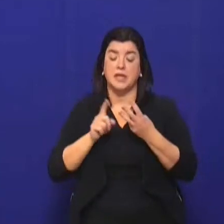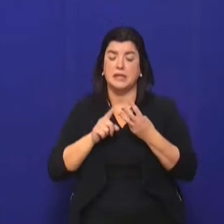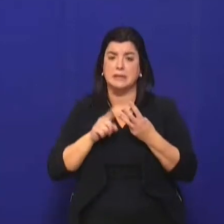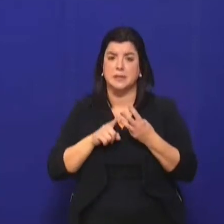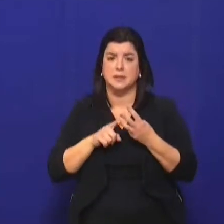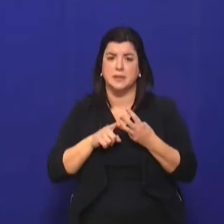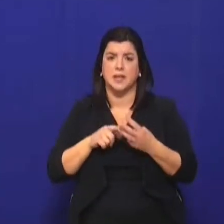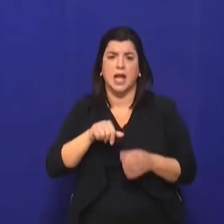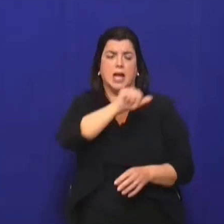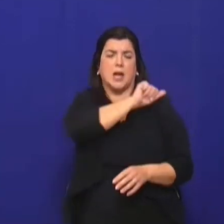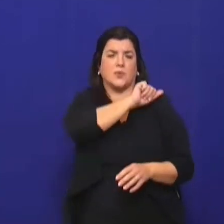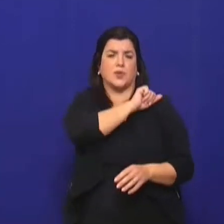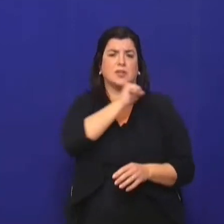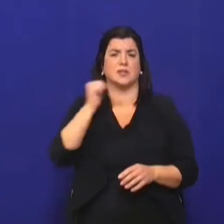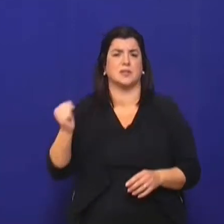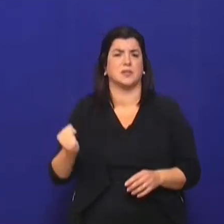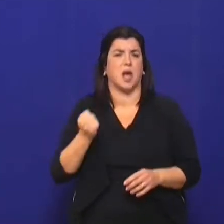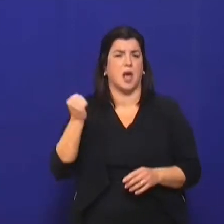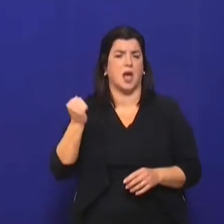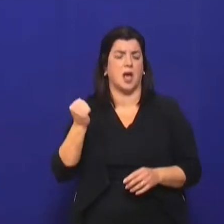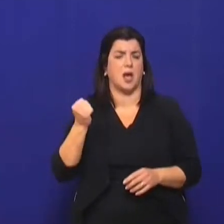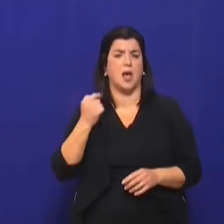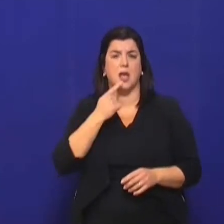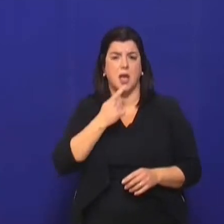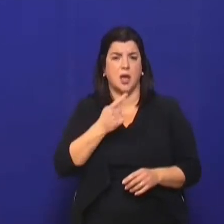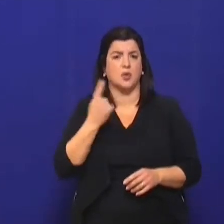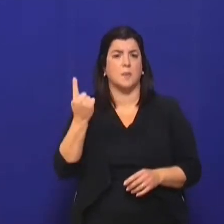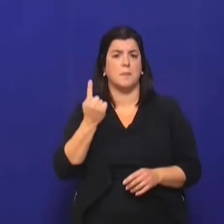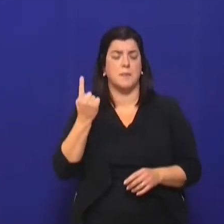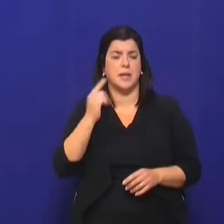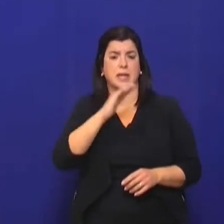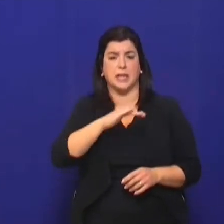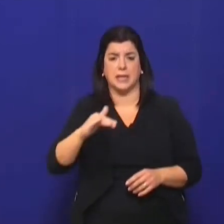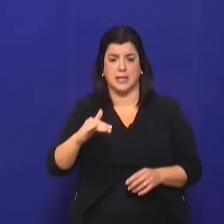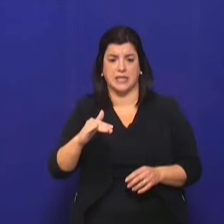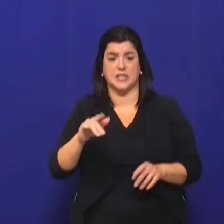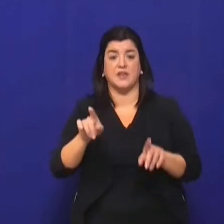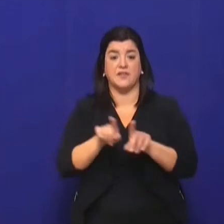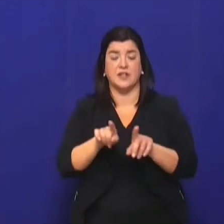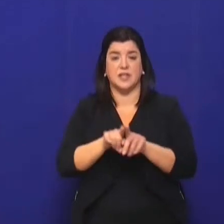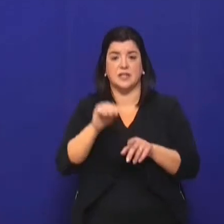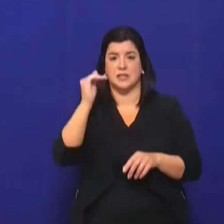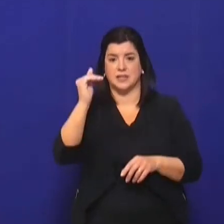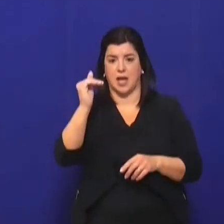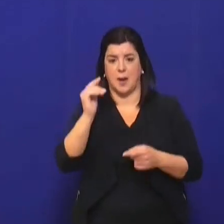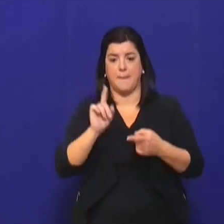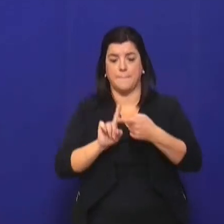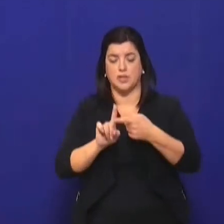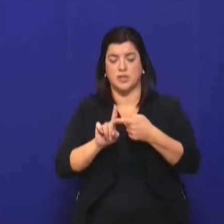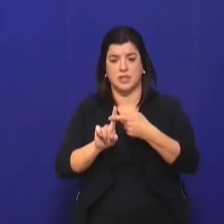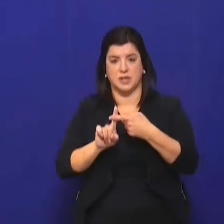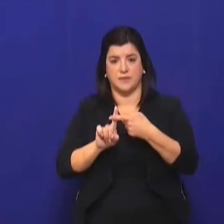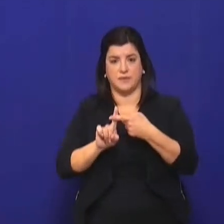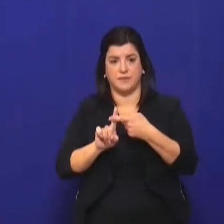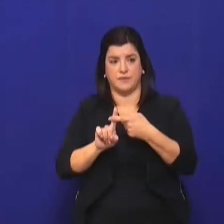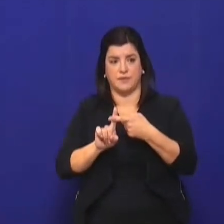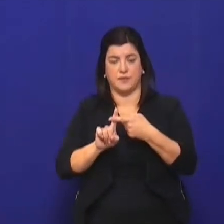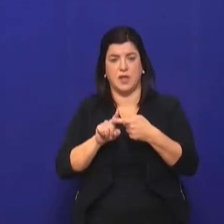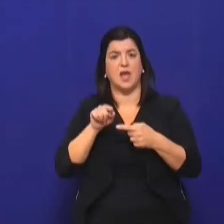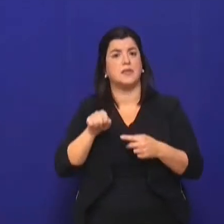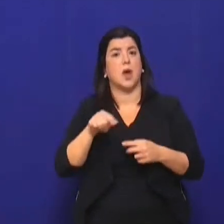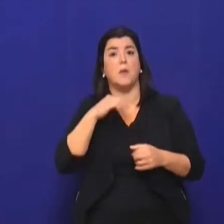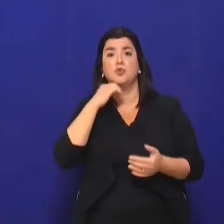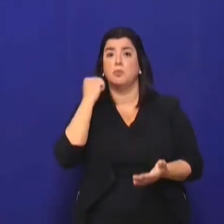l-awtoritajiet tas-saħħa qed jgħidu lil persuni li jgħixu fl-istess dar ma dawk li jkunu pożittivi għal COVID-19 li